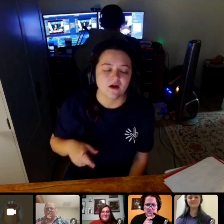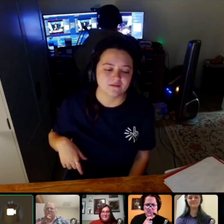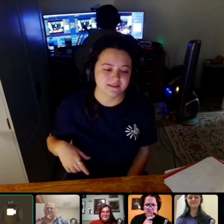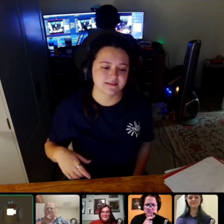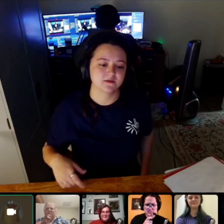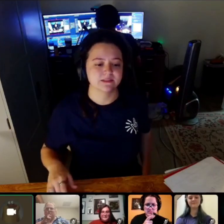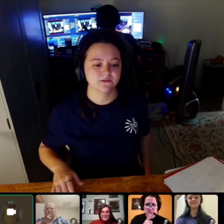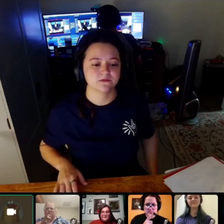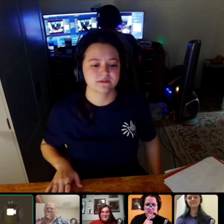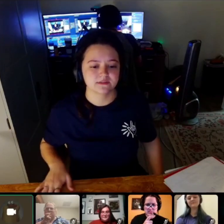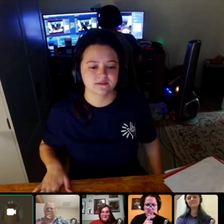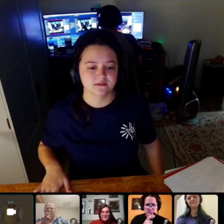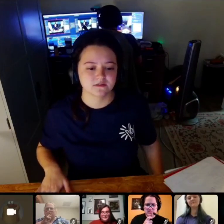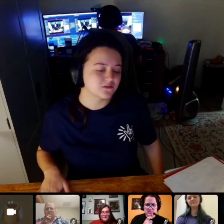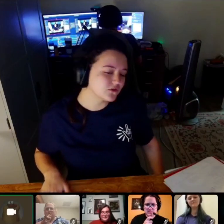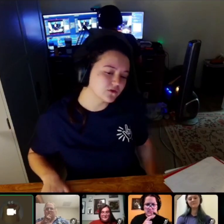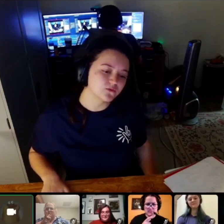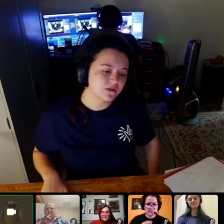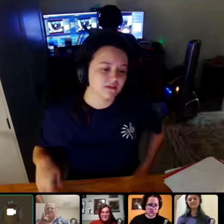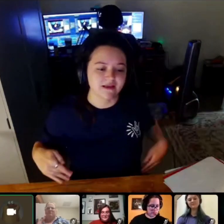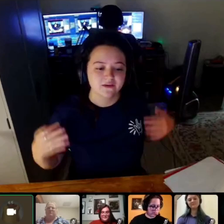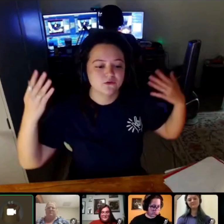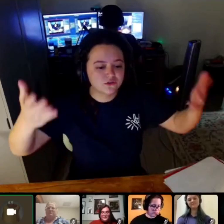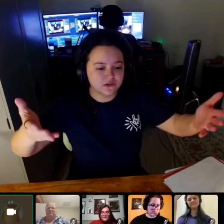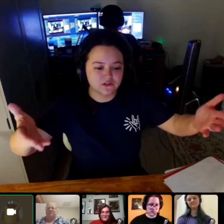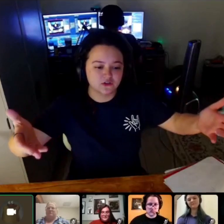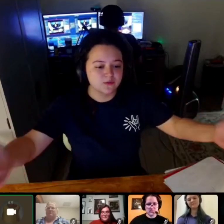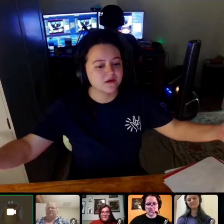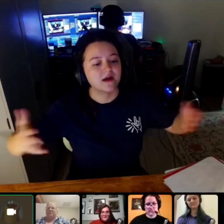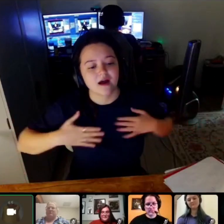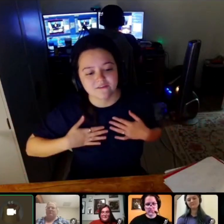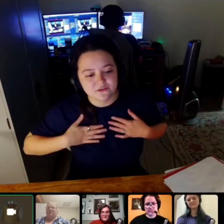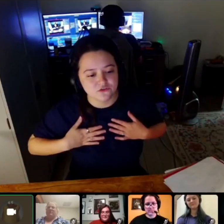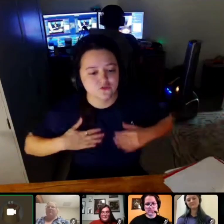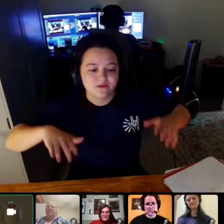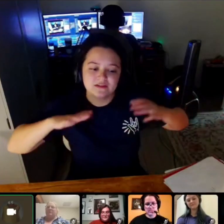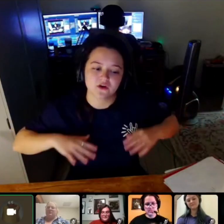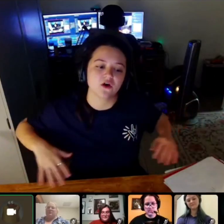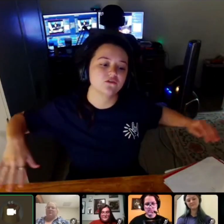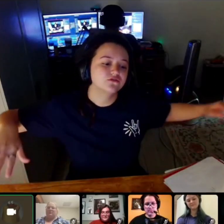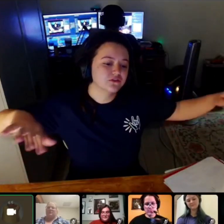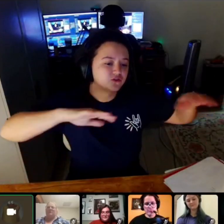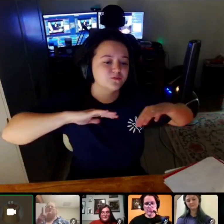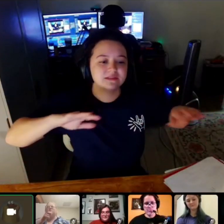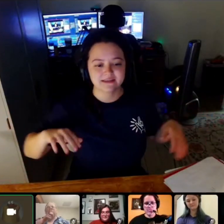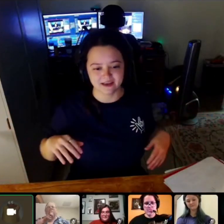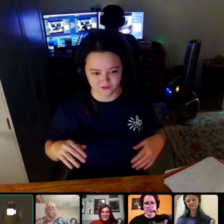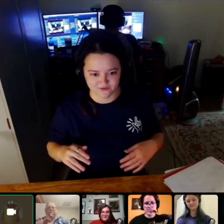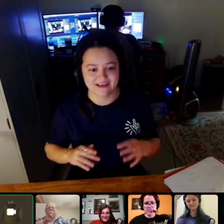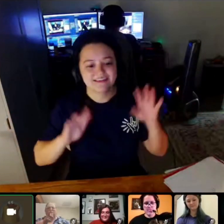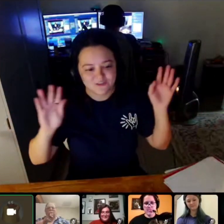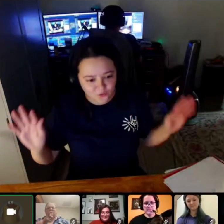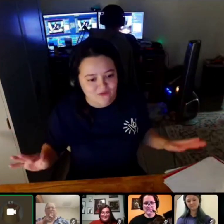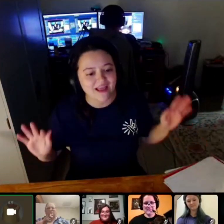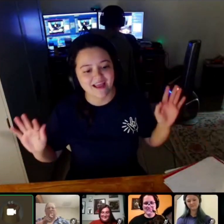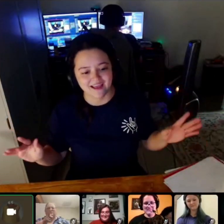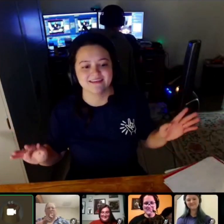Often I tell my students, don't, like, you feel stupid, I feel stupid, let's all feel stupid together. Like, it's okay to